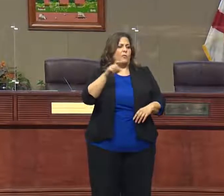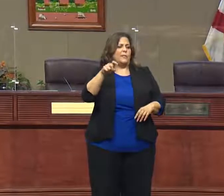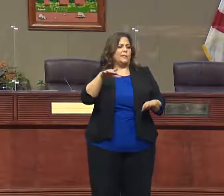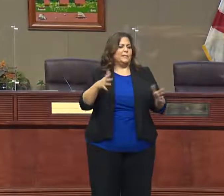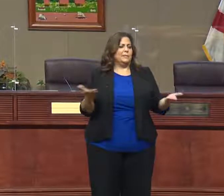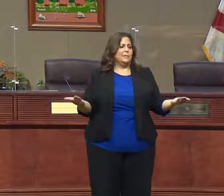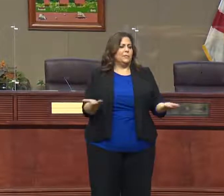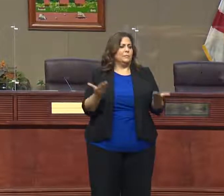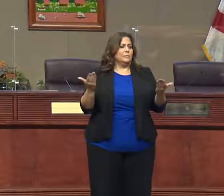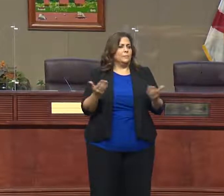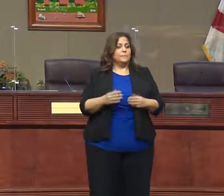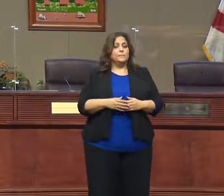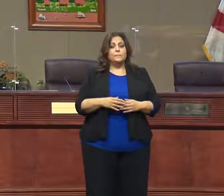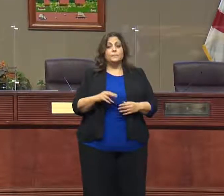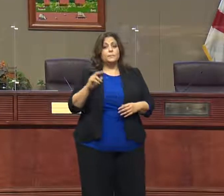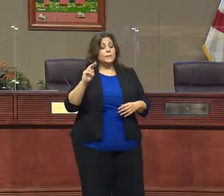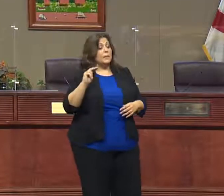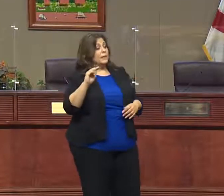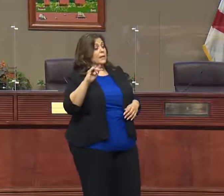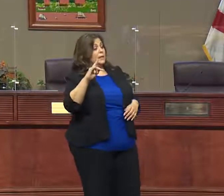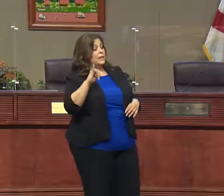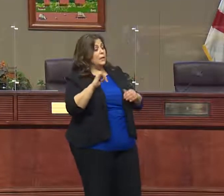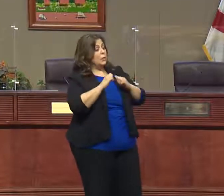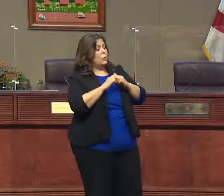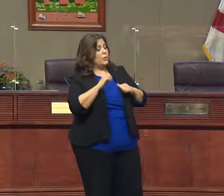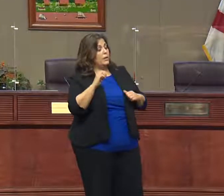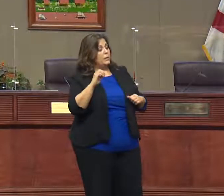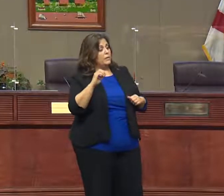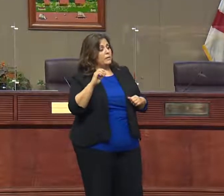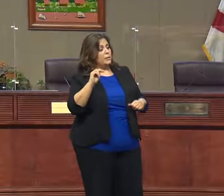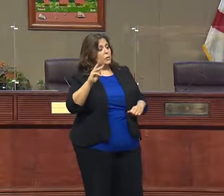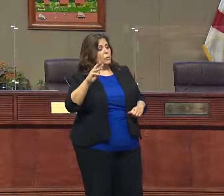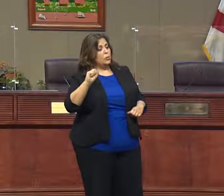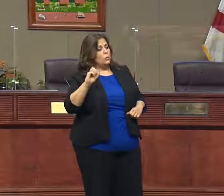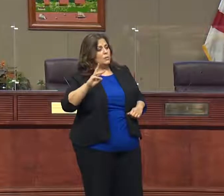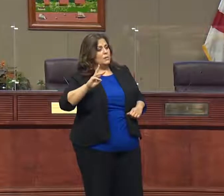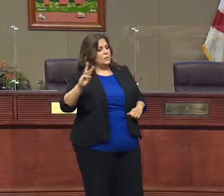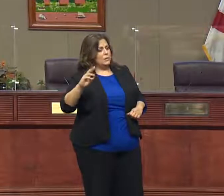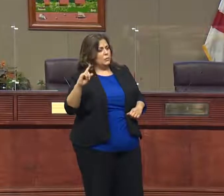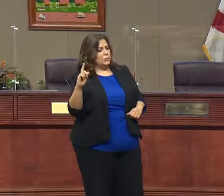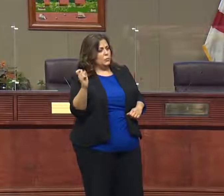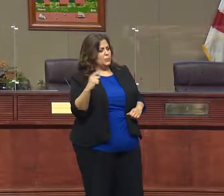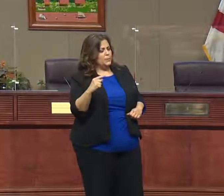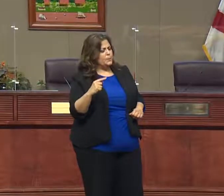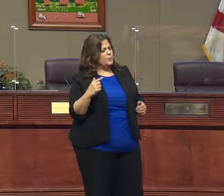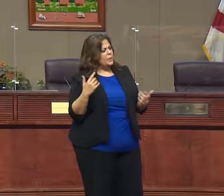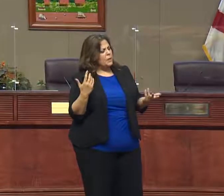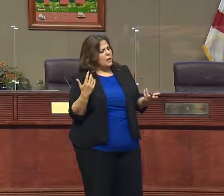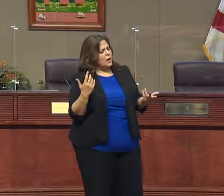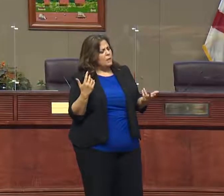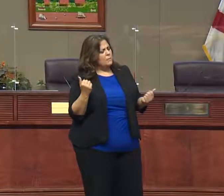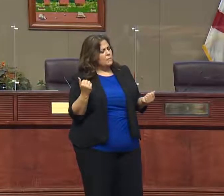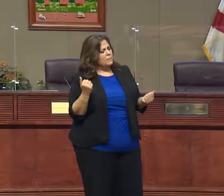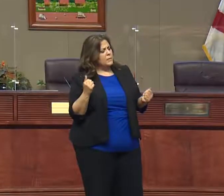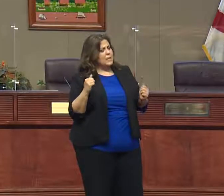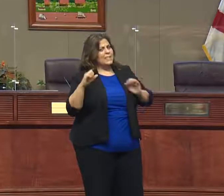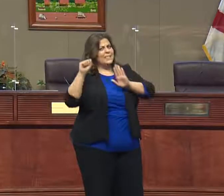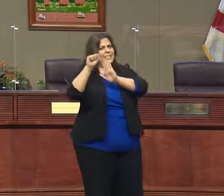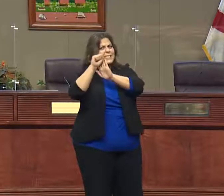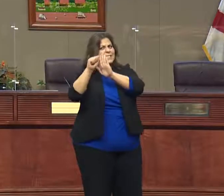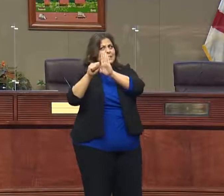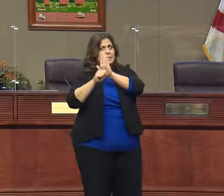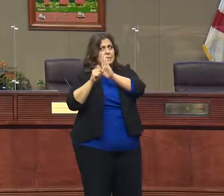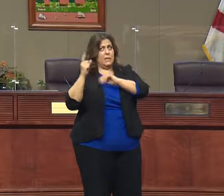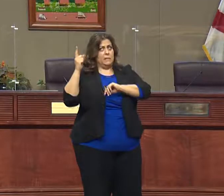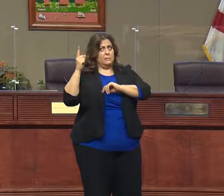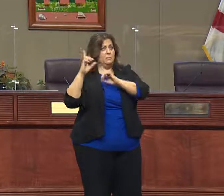Nikki Zizaza with News 6. This question is for Mayor Demings. Mayor, so why did the State Department of